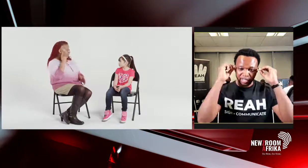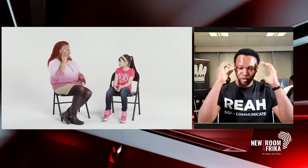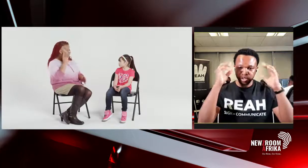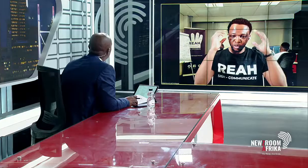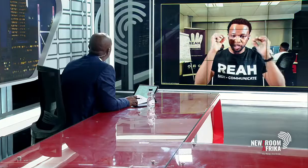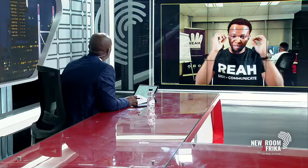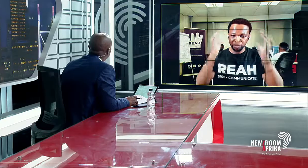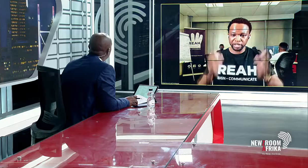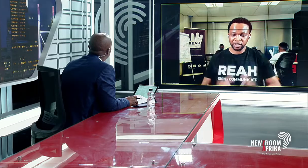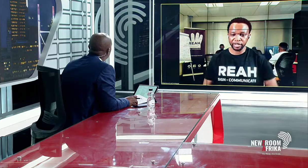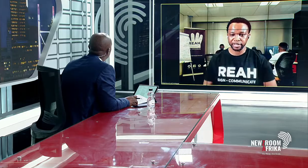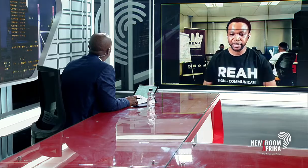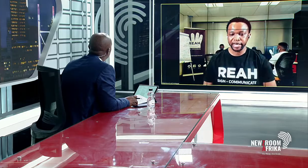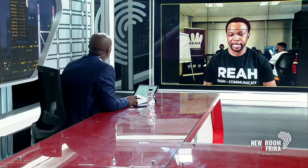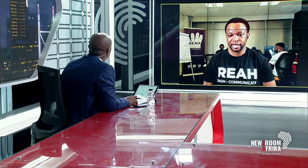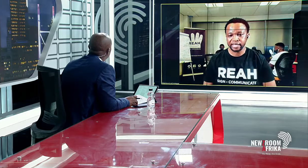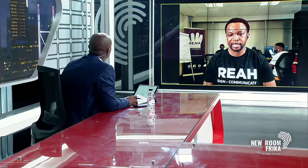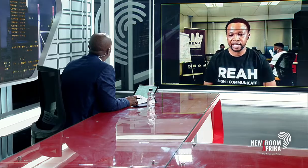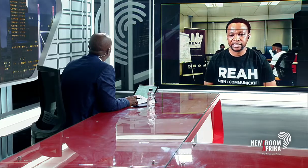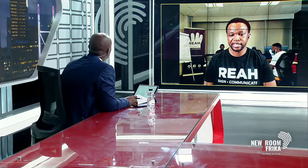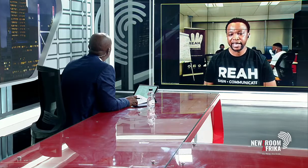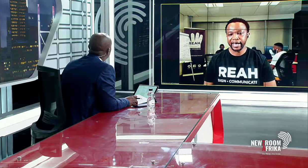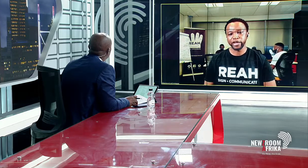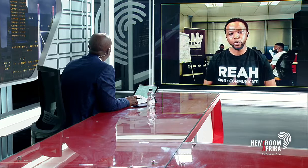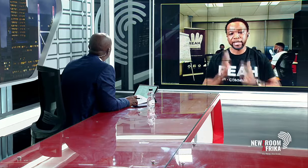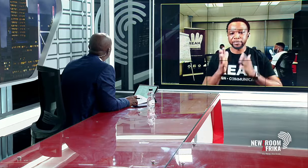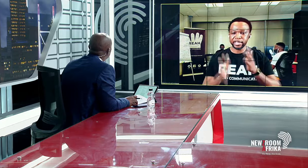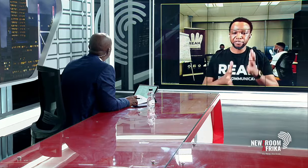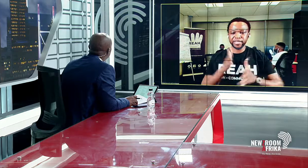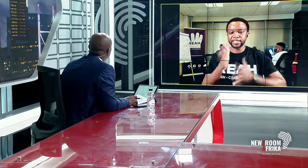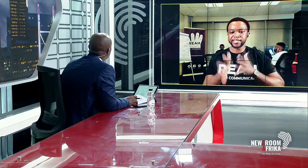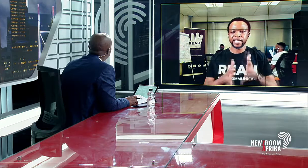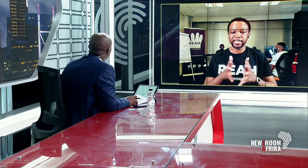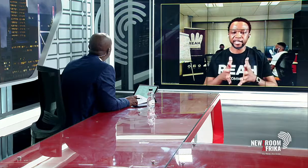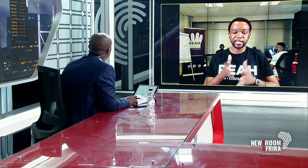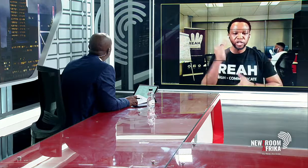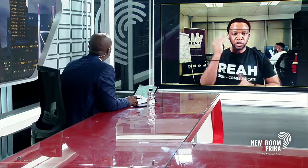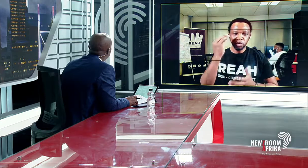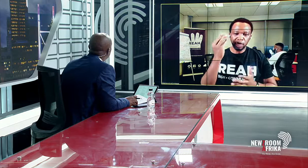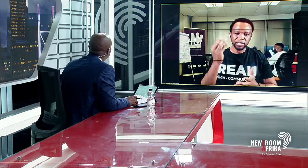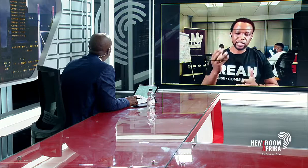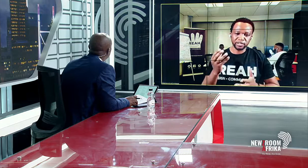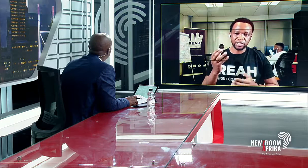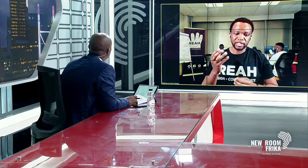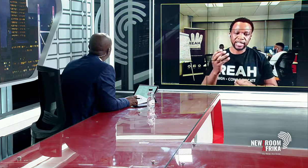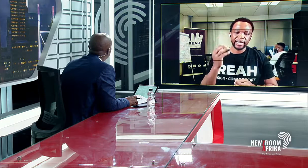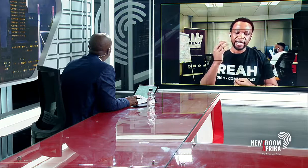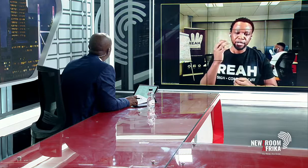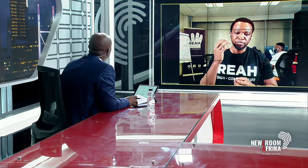wearable technology and put it on as a glass. And when the deaf person is signing through our